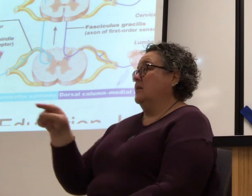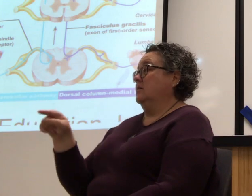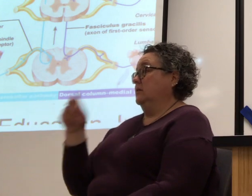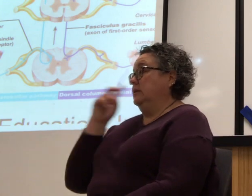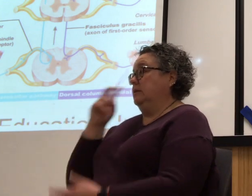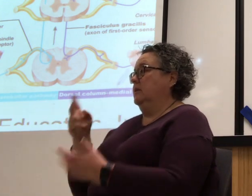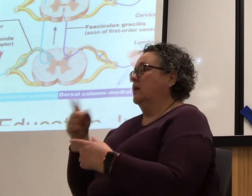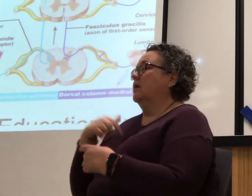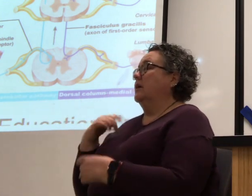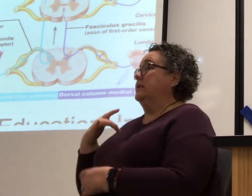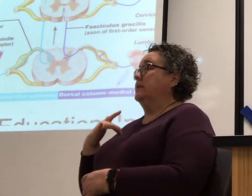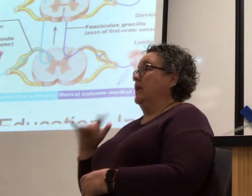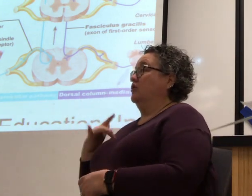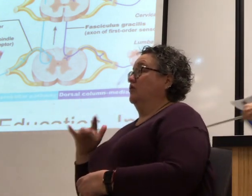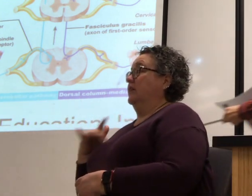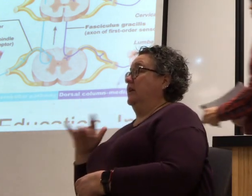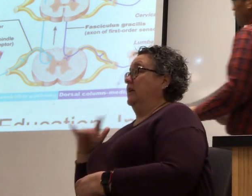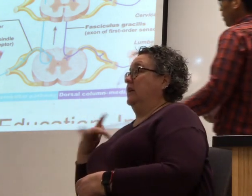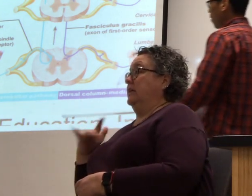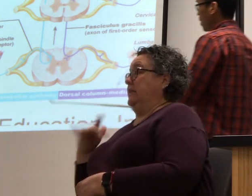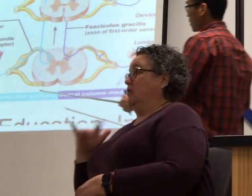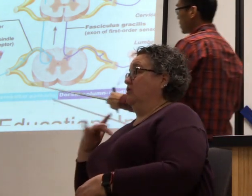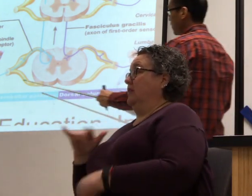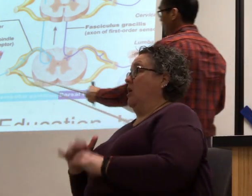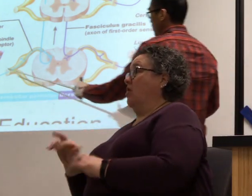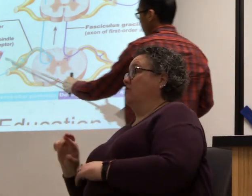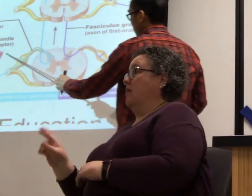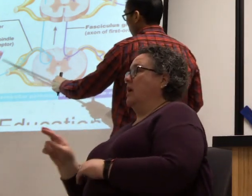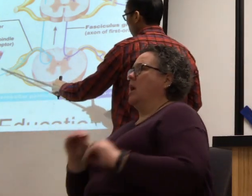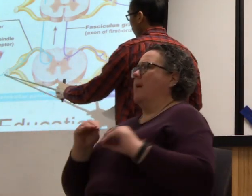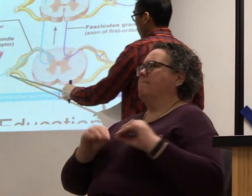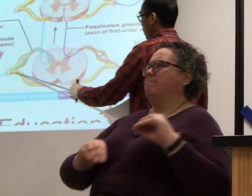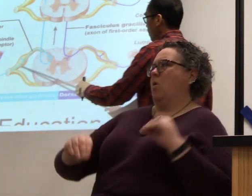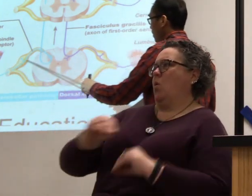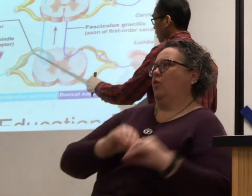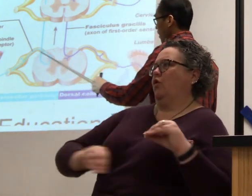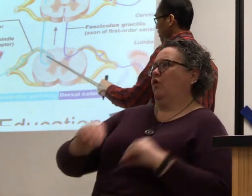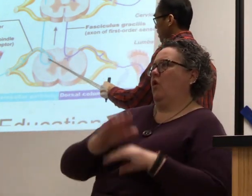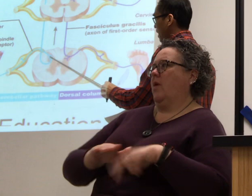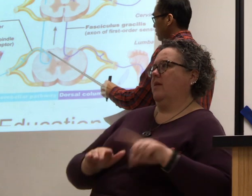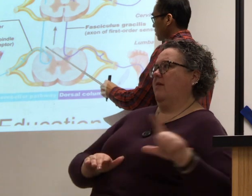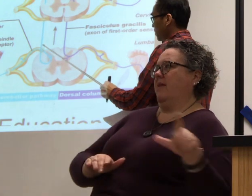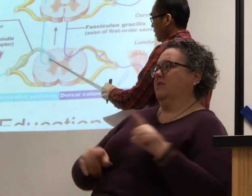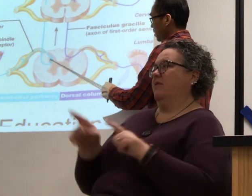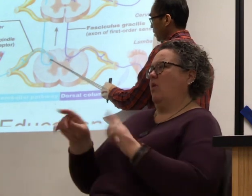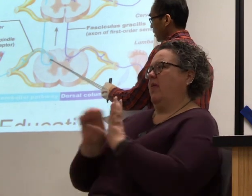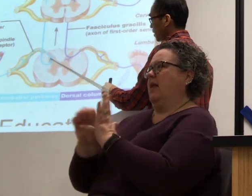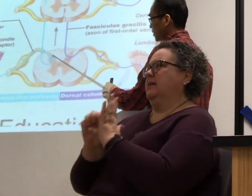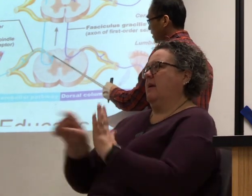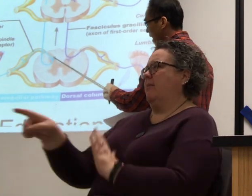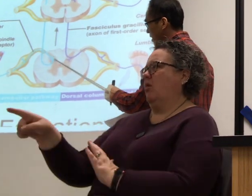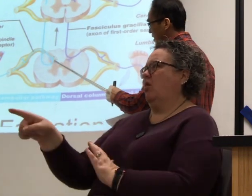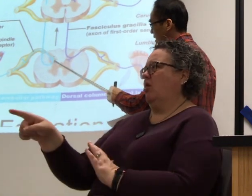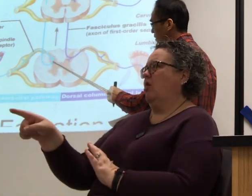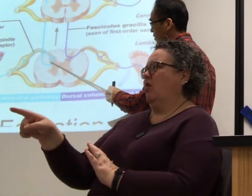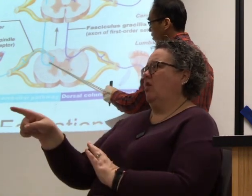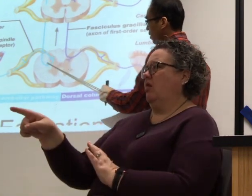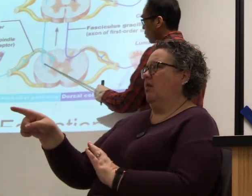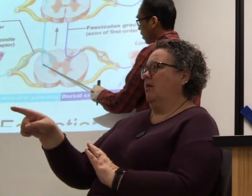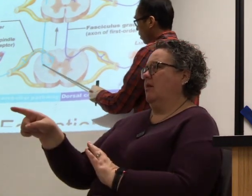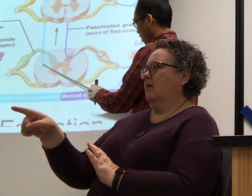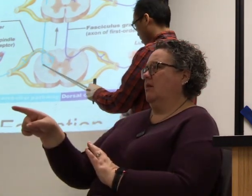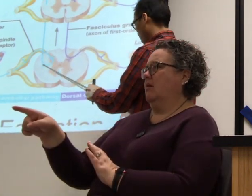So notice the first cell, the first order neuron, it's basically going to go in, it synapses immediately. The second